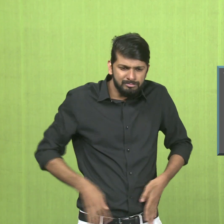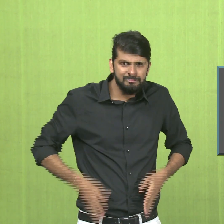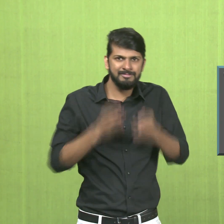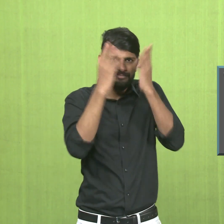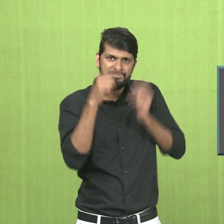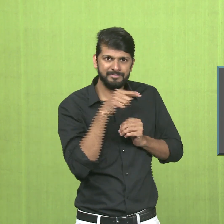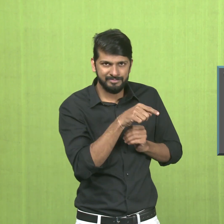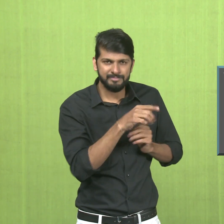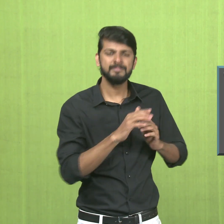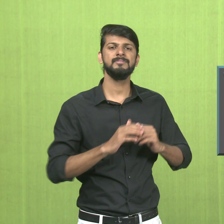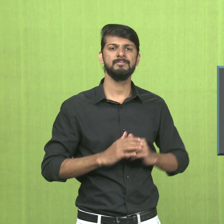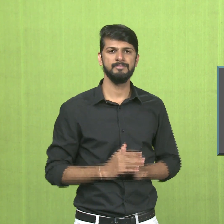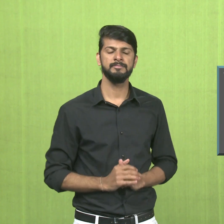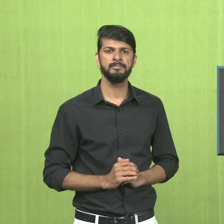time they make these paintings.